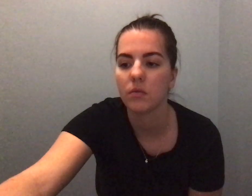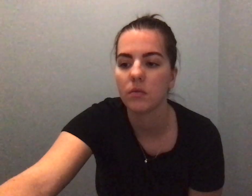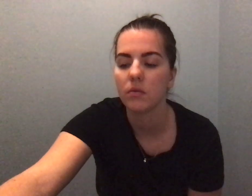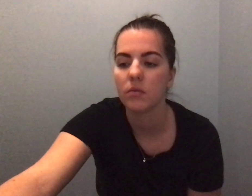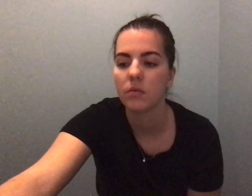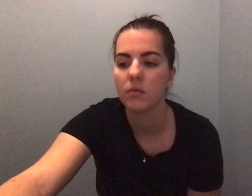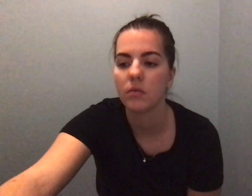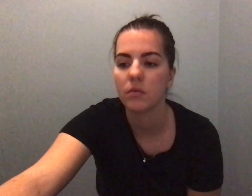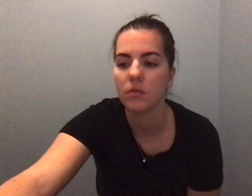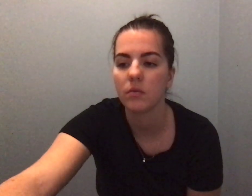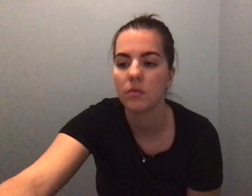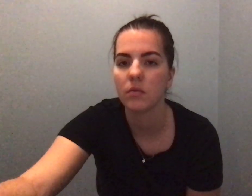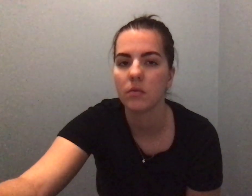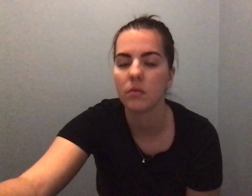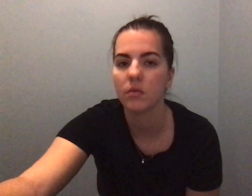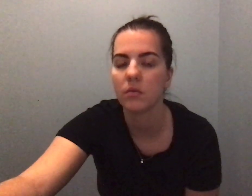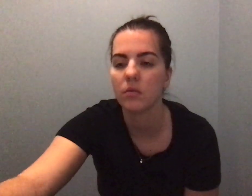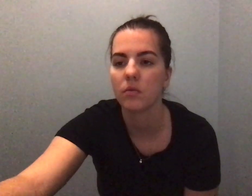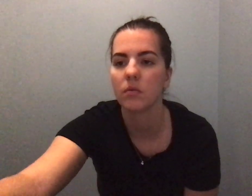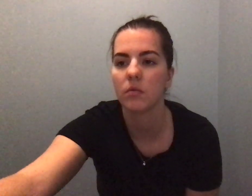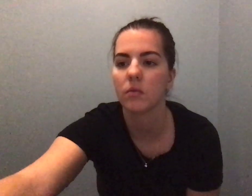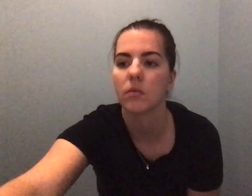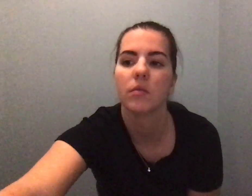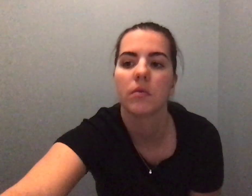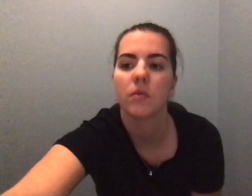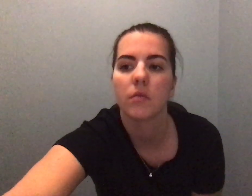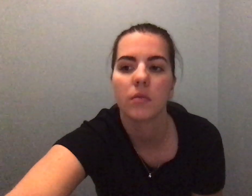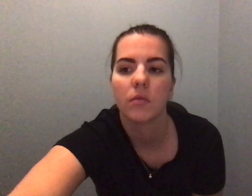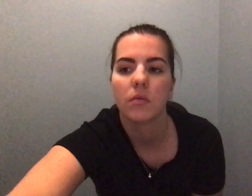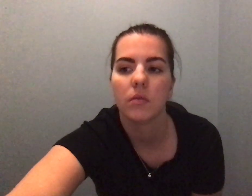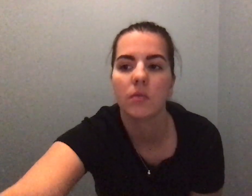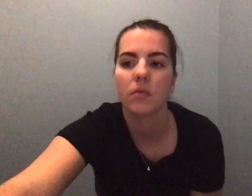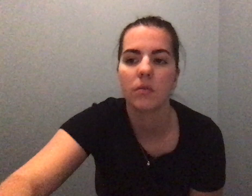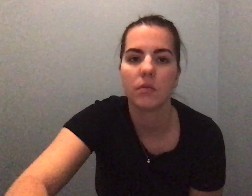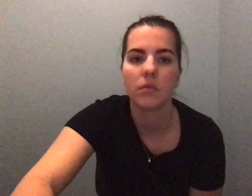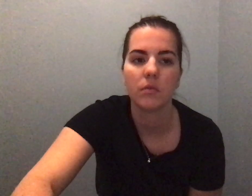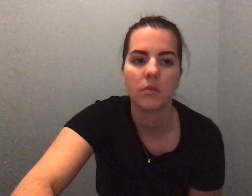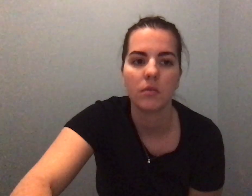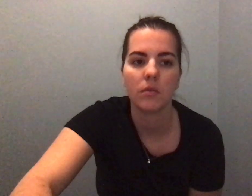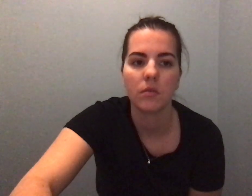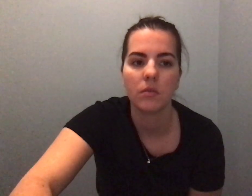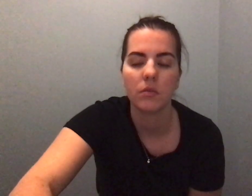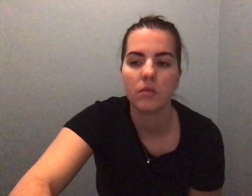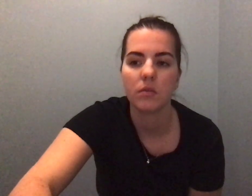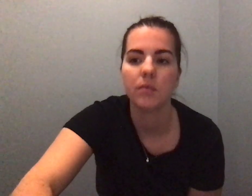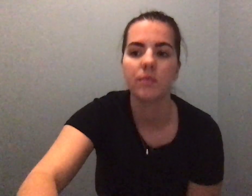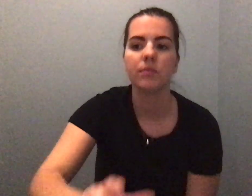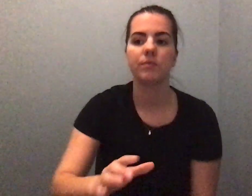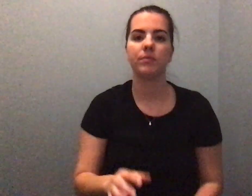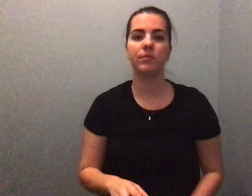to have the same amount of kinetic energy because we've transferred that energy out. Now, it's not the same for every